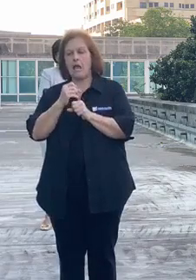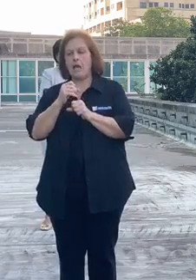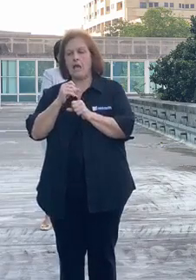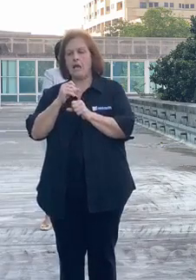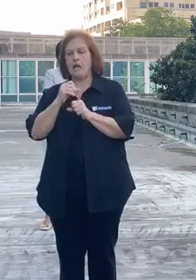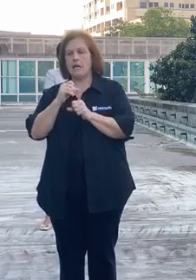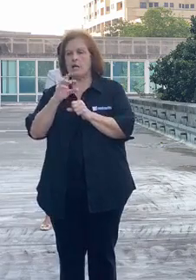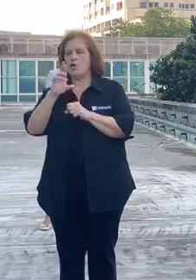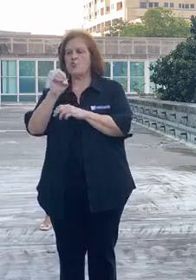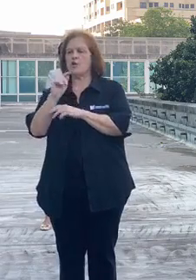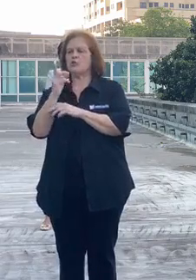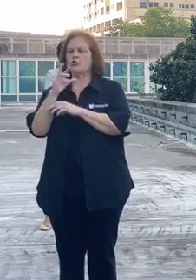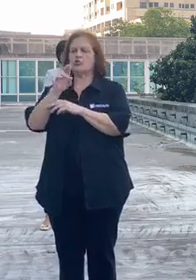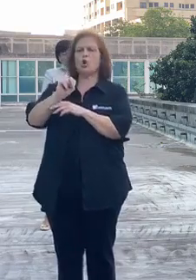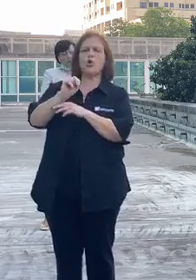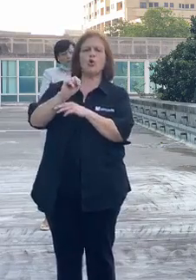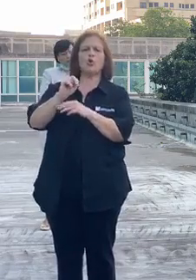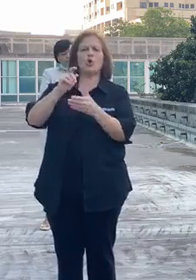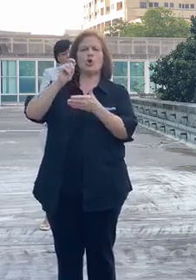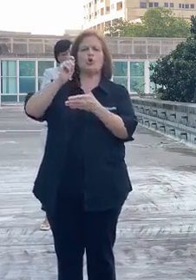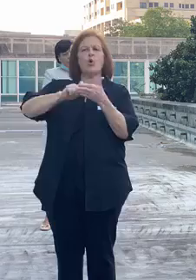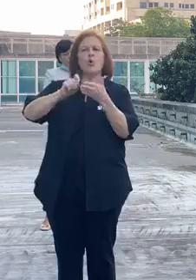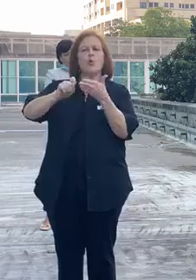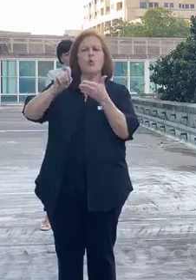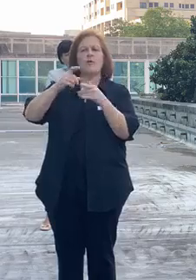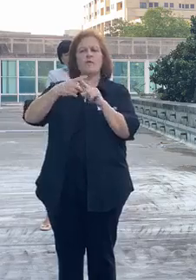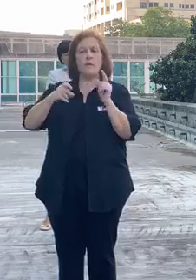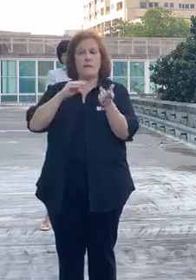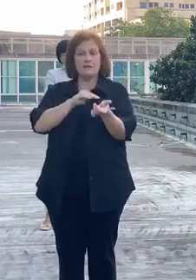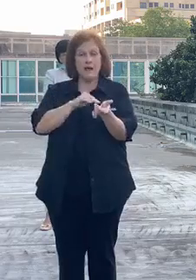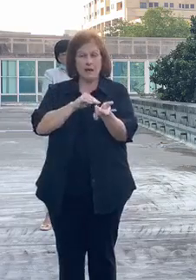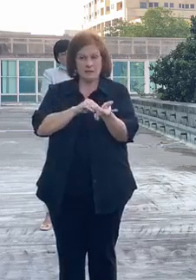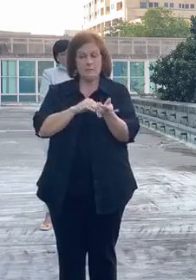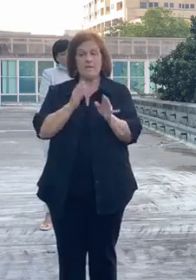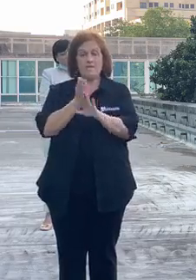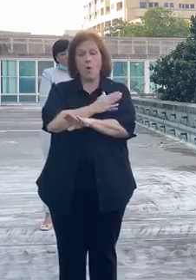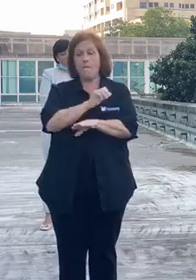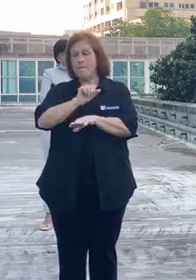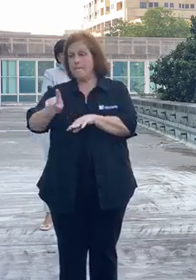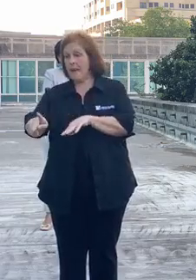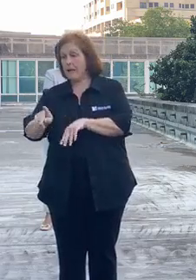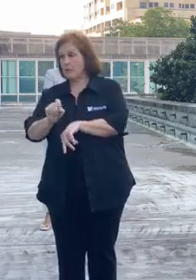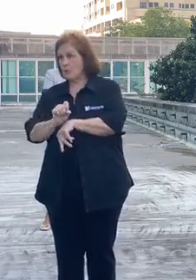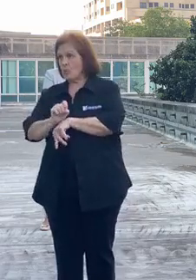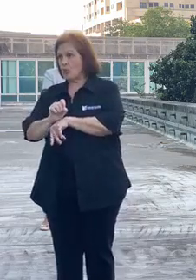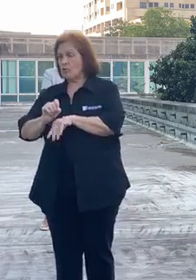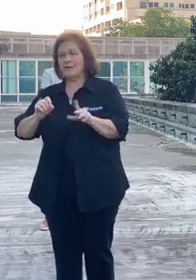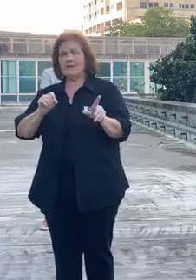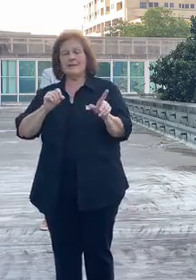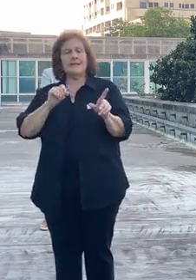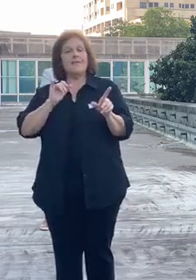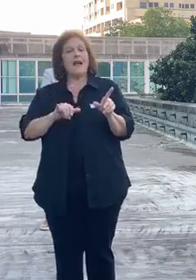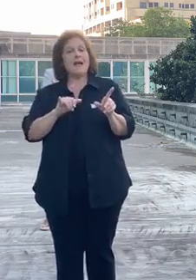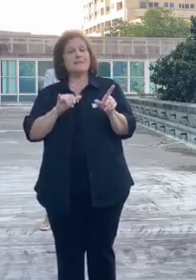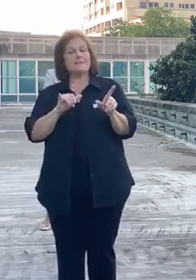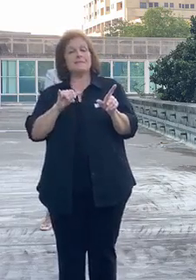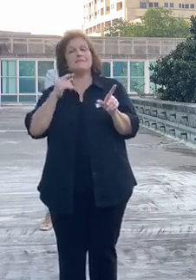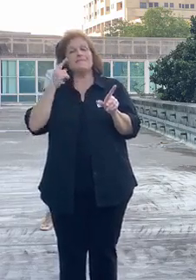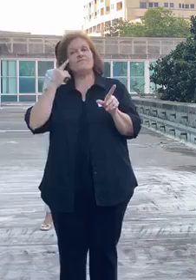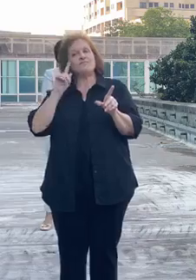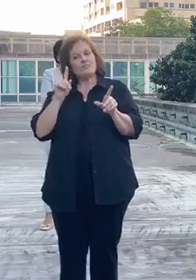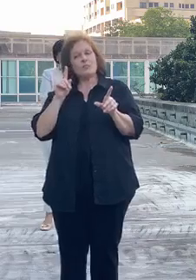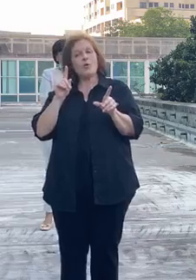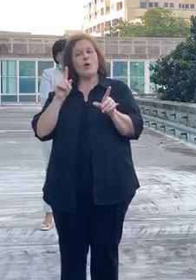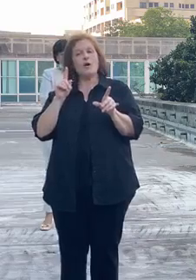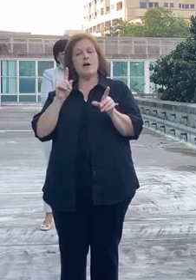We do not recommend that. That is an overburdening of our healthcare system. It's not necessary for individuals. Again, this is based